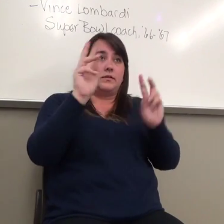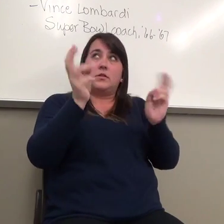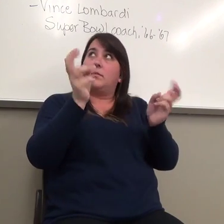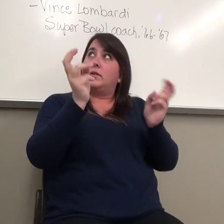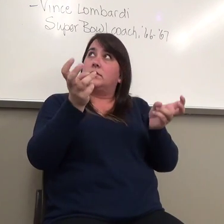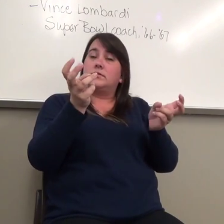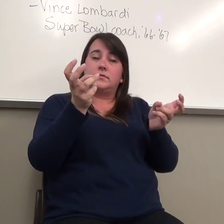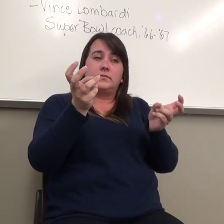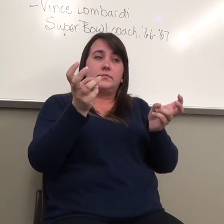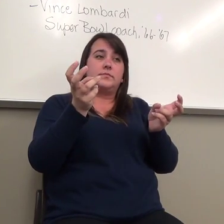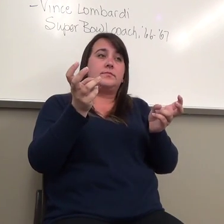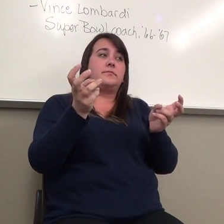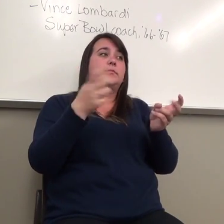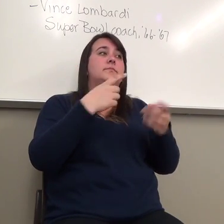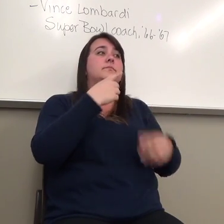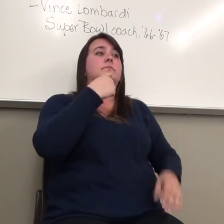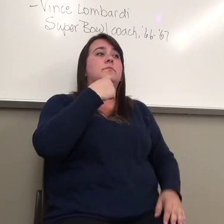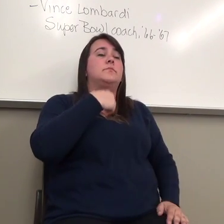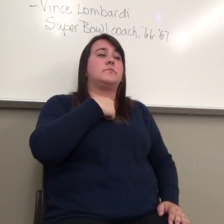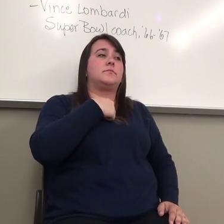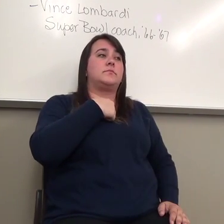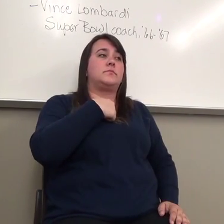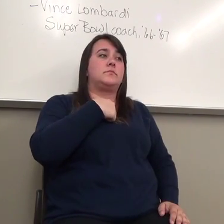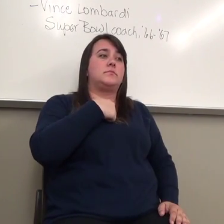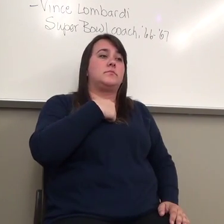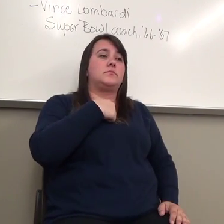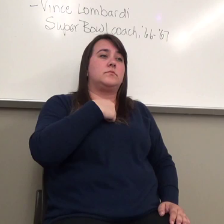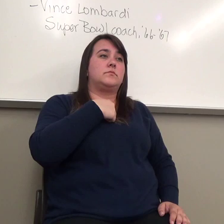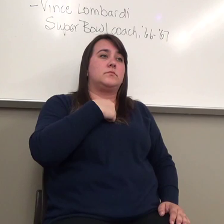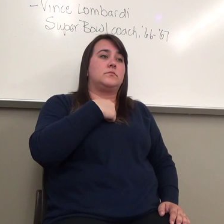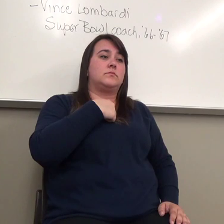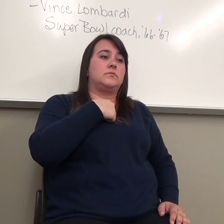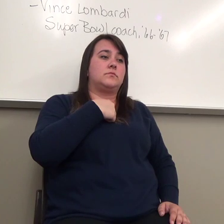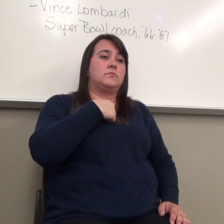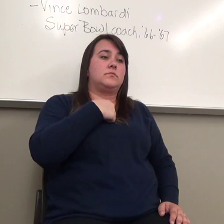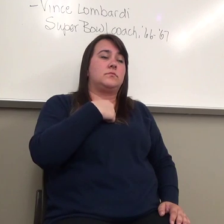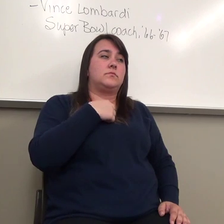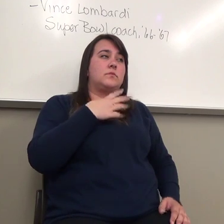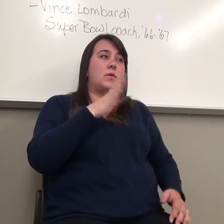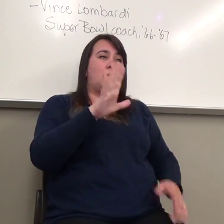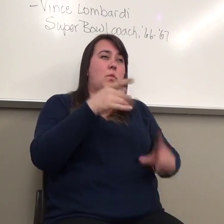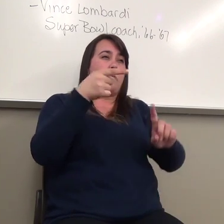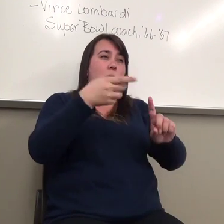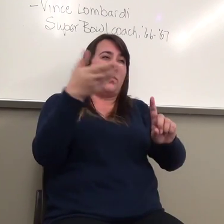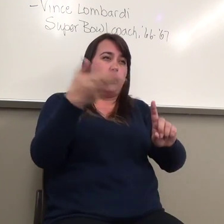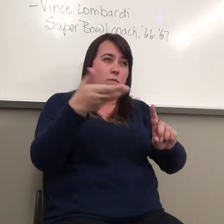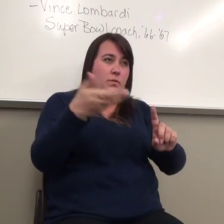You're going to tell me what point you're trying to make.